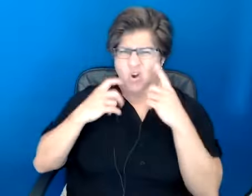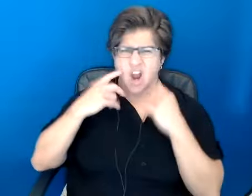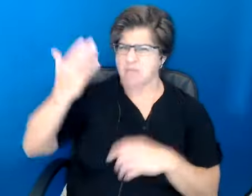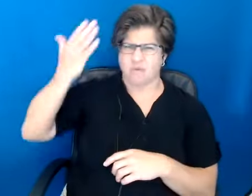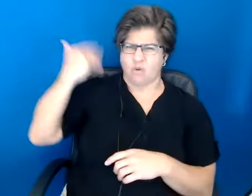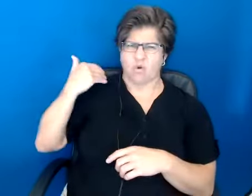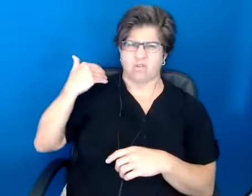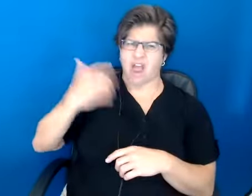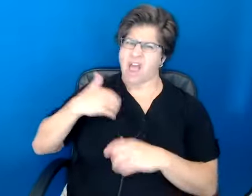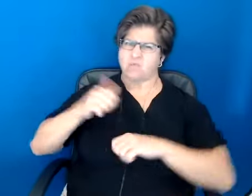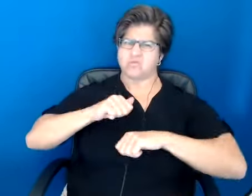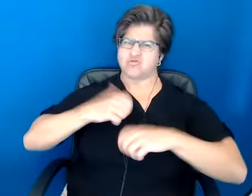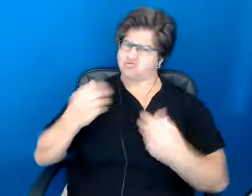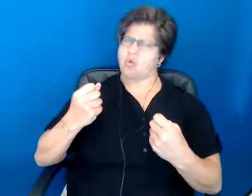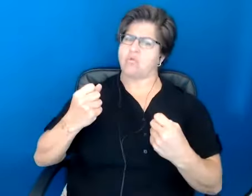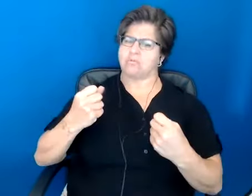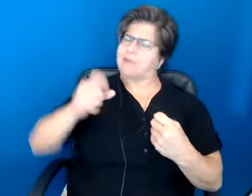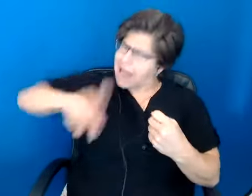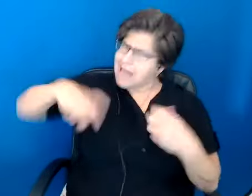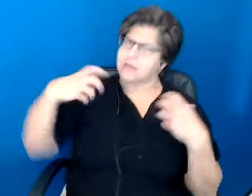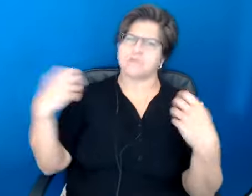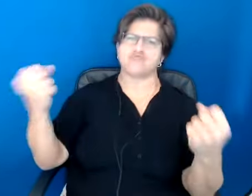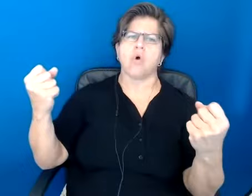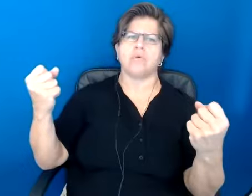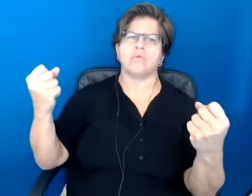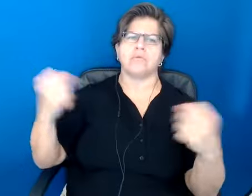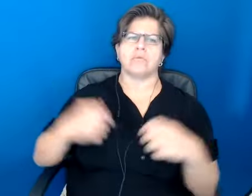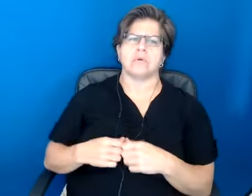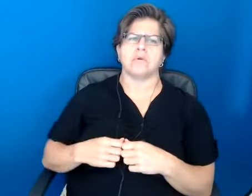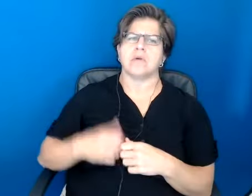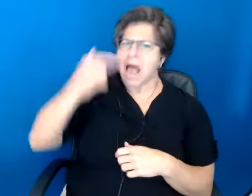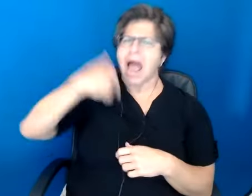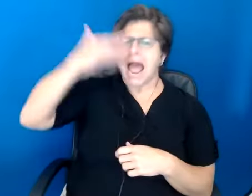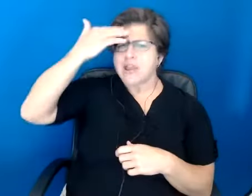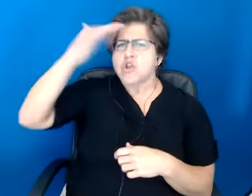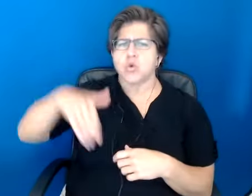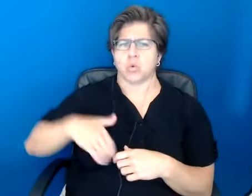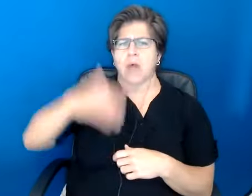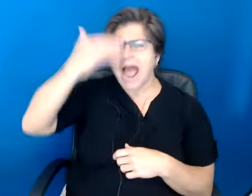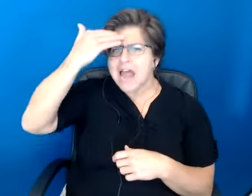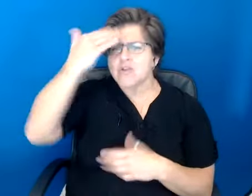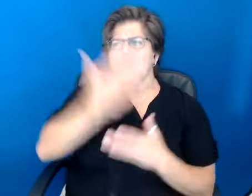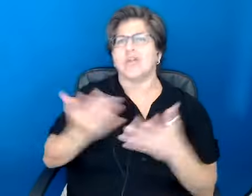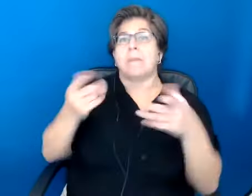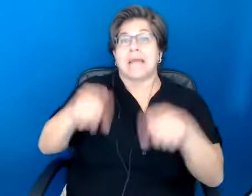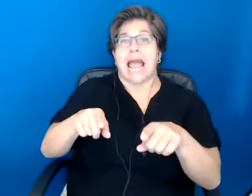cried. And that was an out-of-body for me because I never cried. You know, I was strong. I had to be